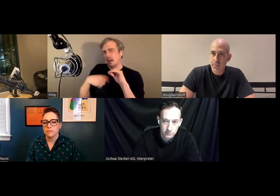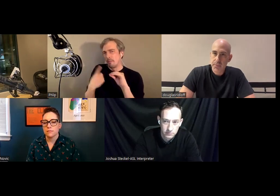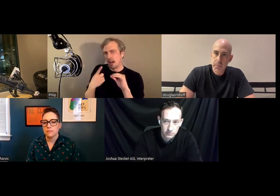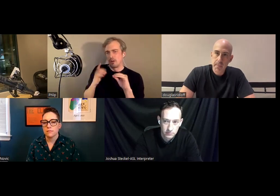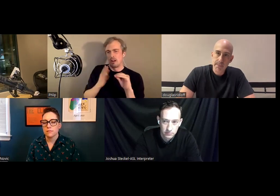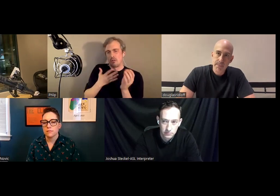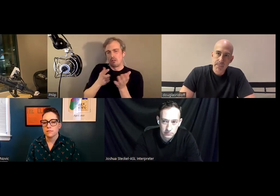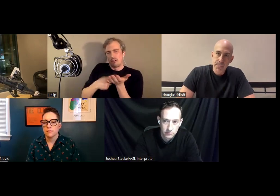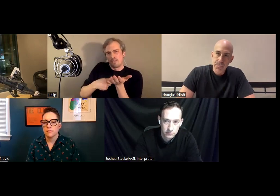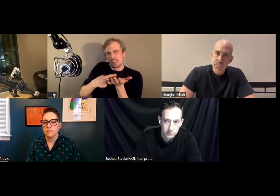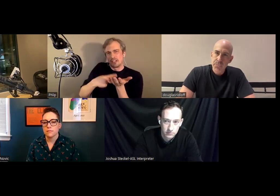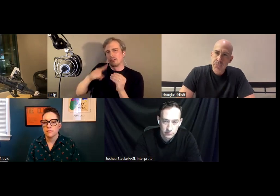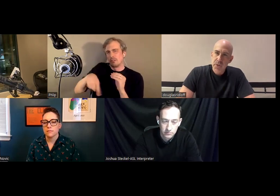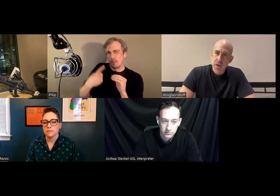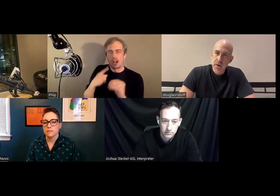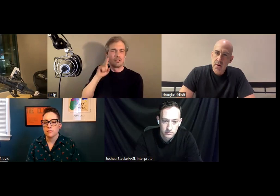look to that future?